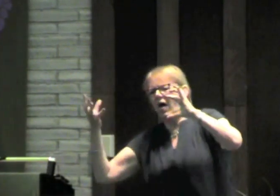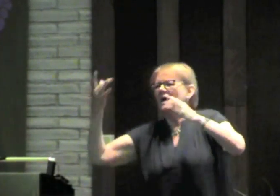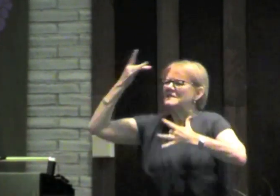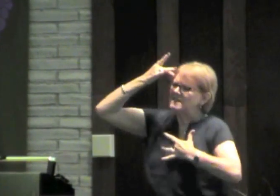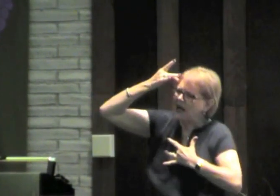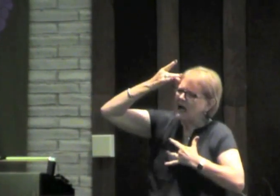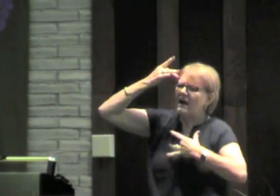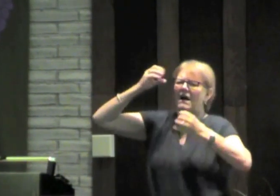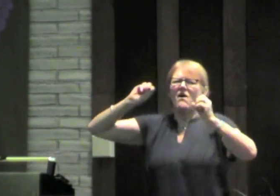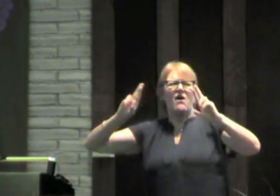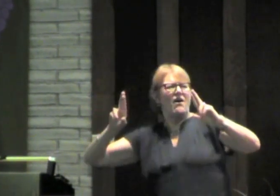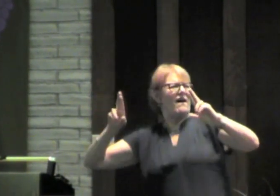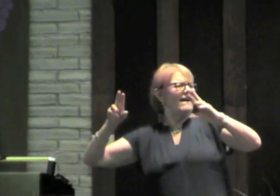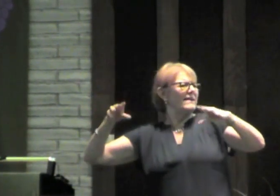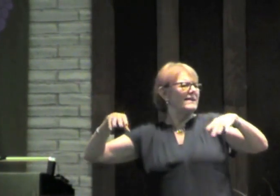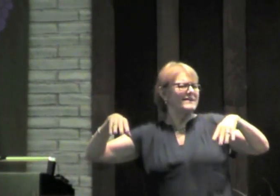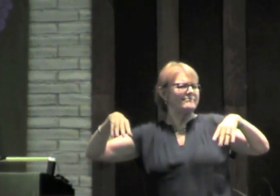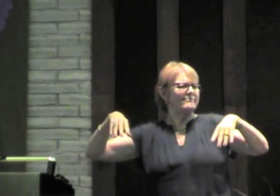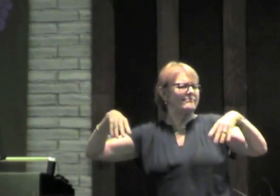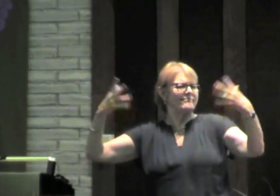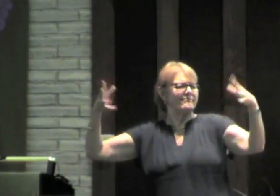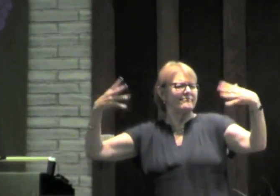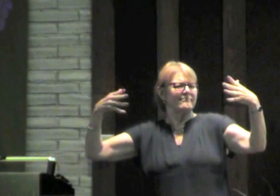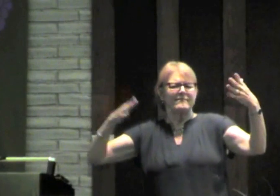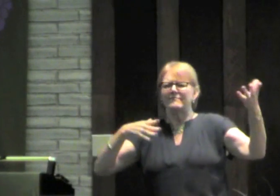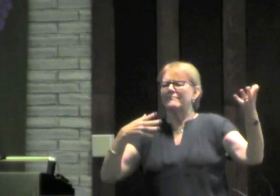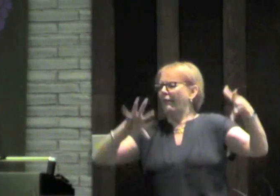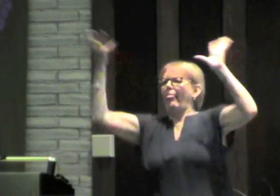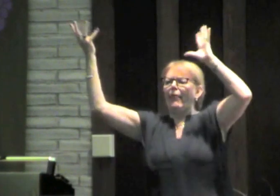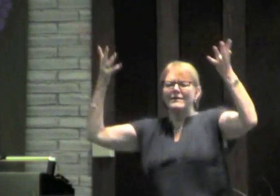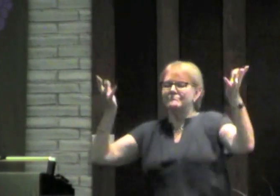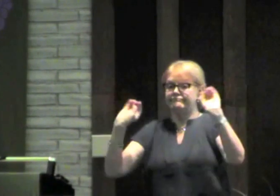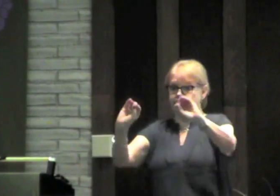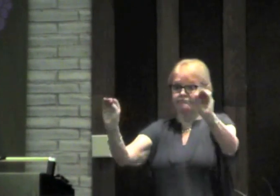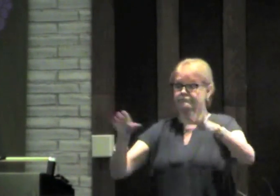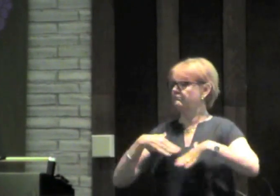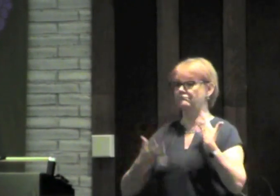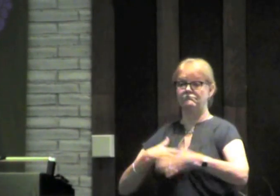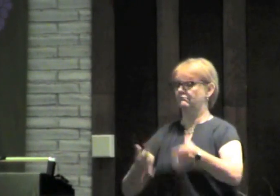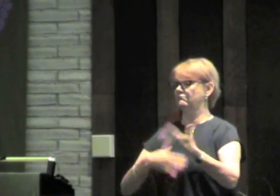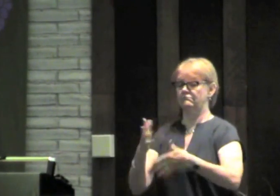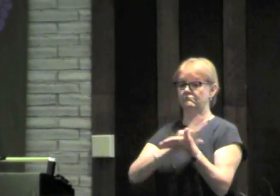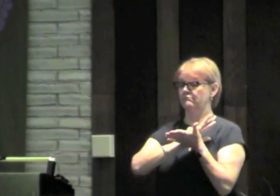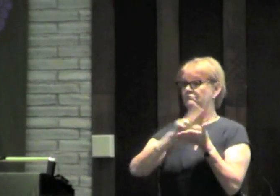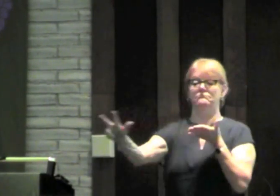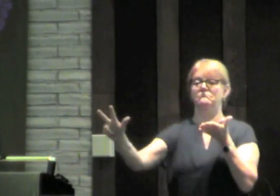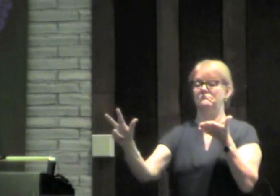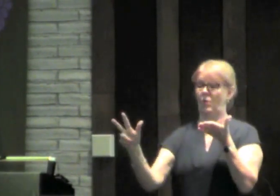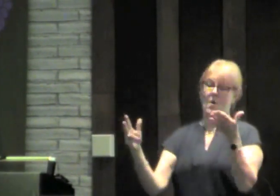trip. No one got sick. There were no mishaps at all. You know, we just